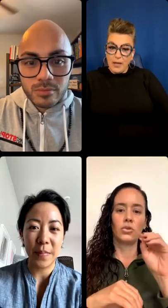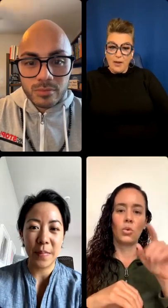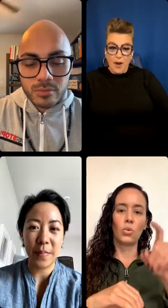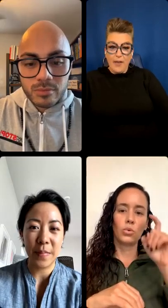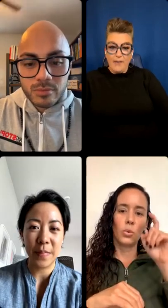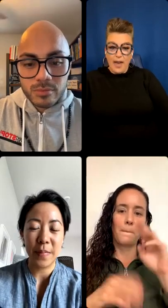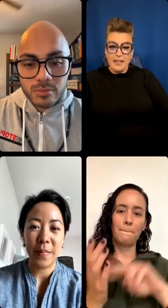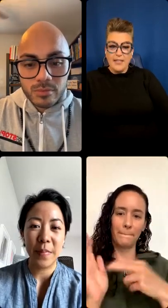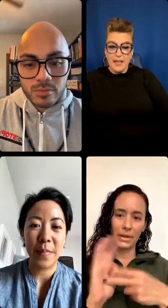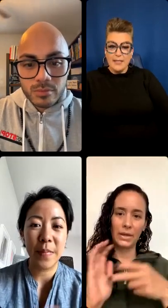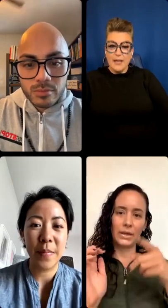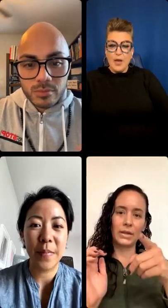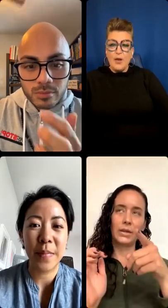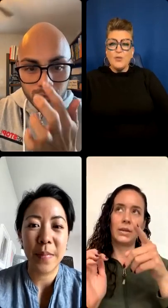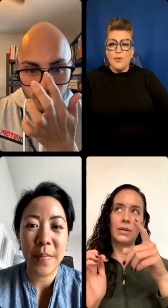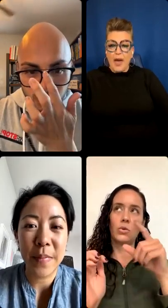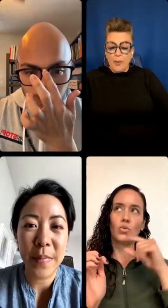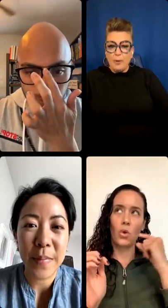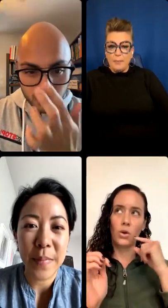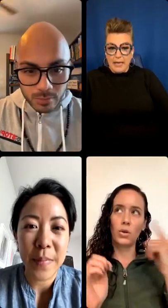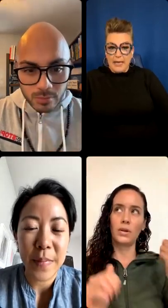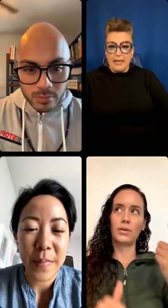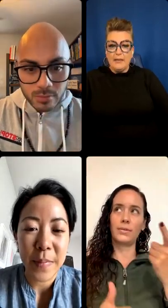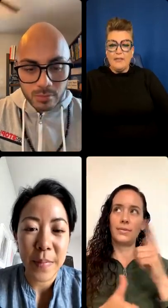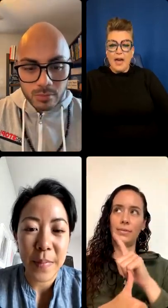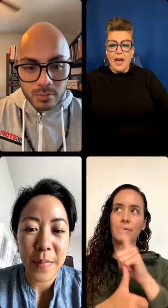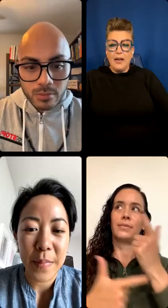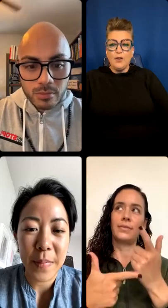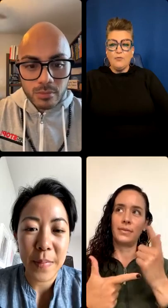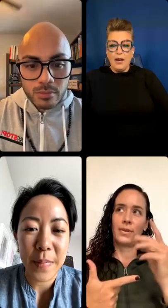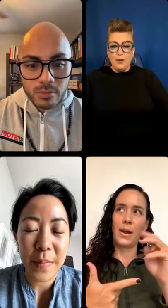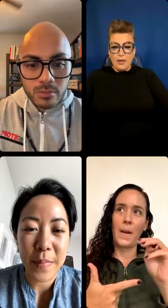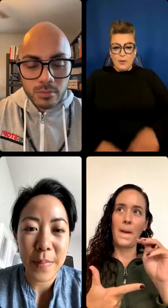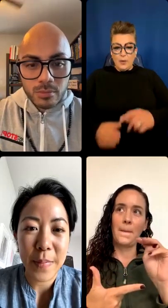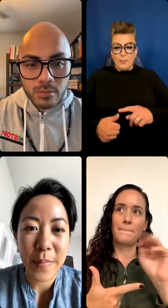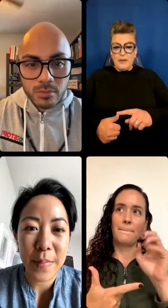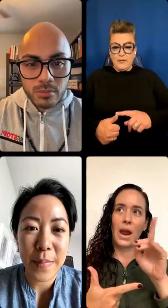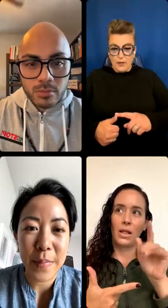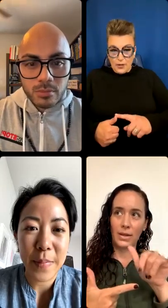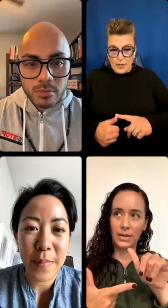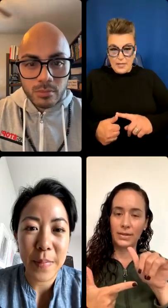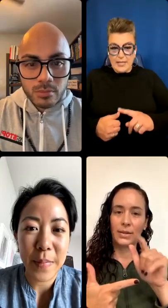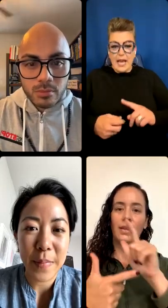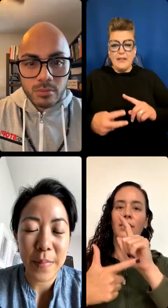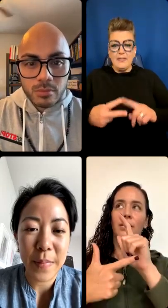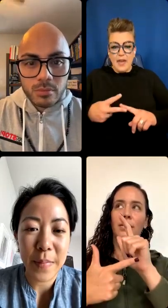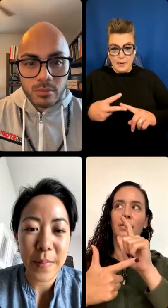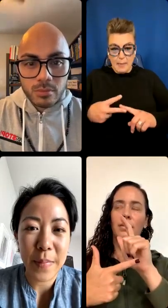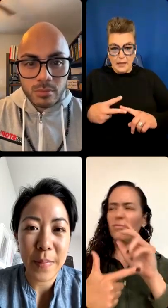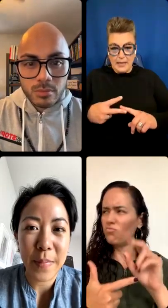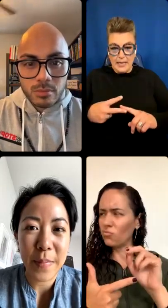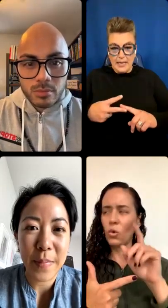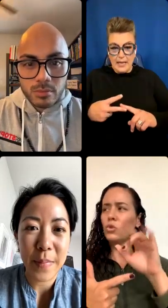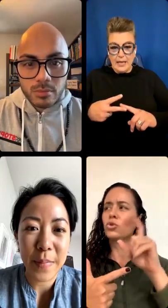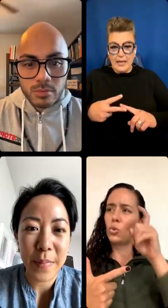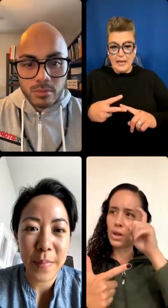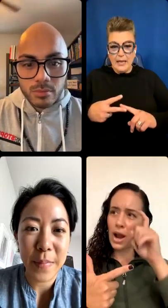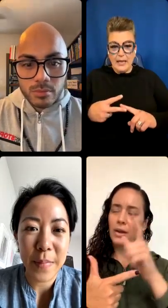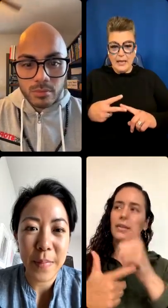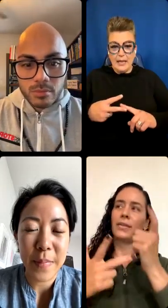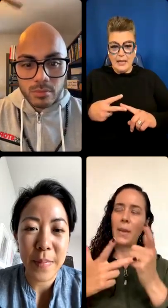spot, we can all have access. So that would mean that Gregory would be first, and then